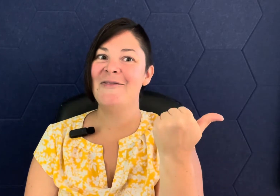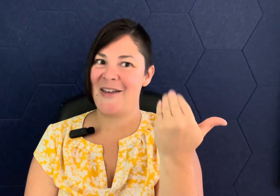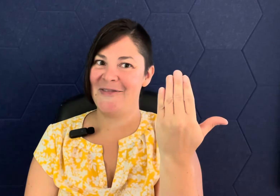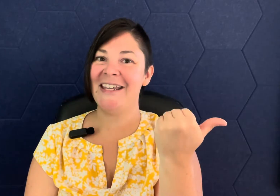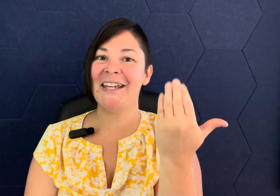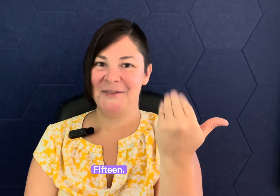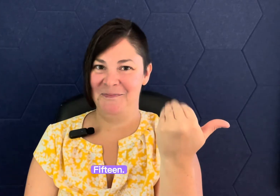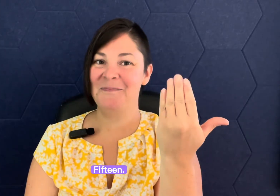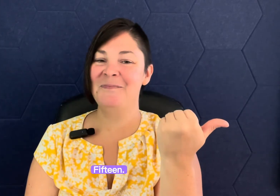15.